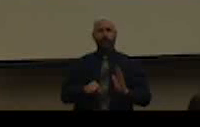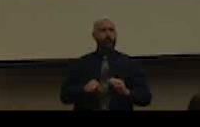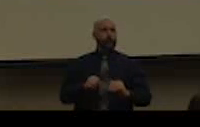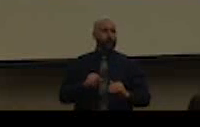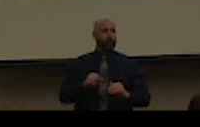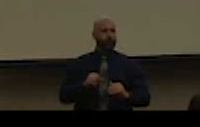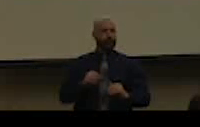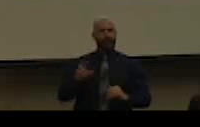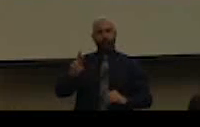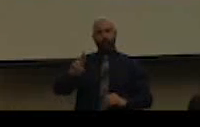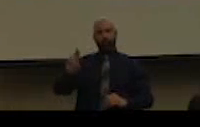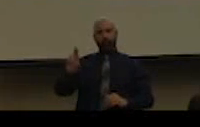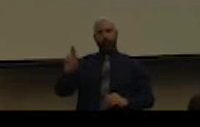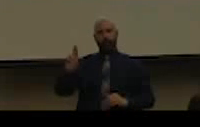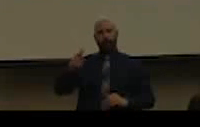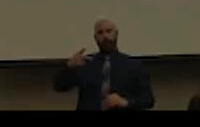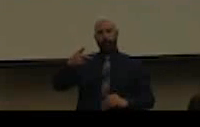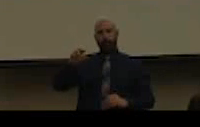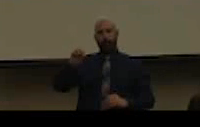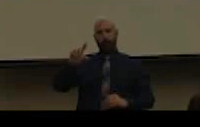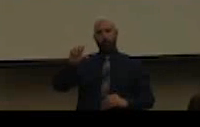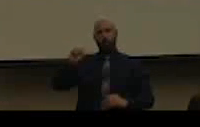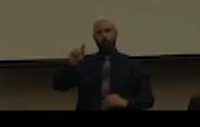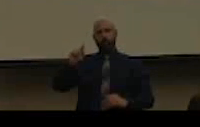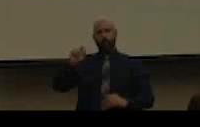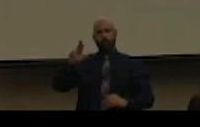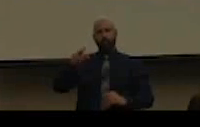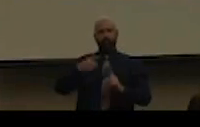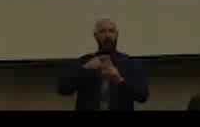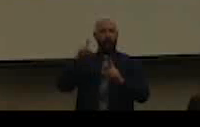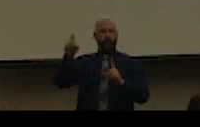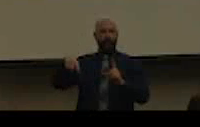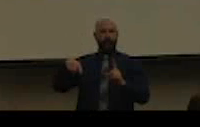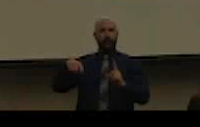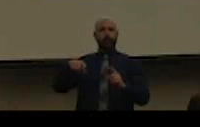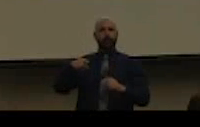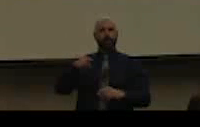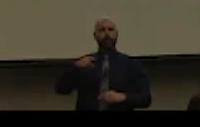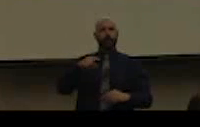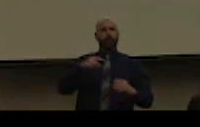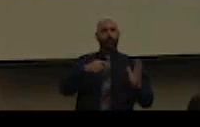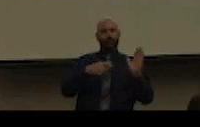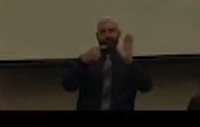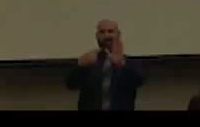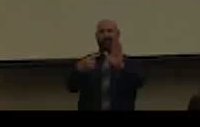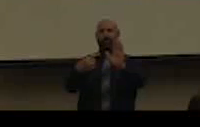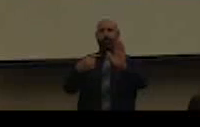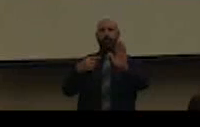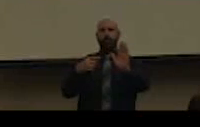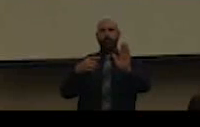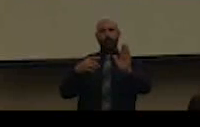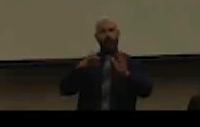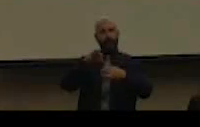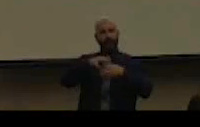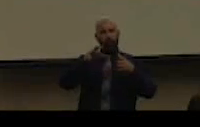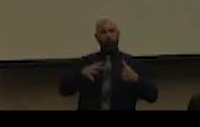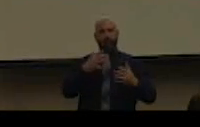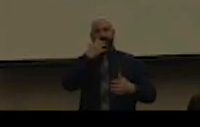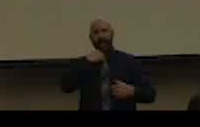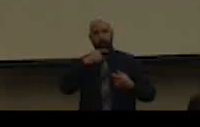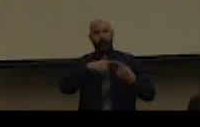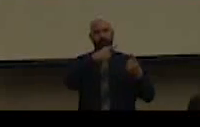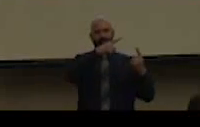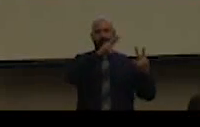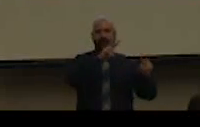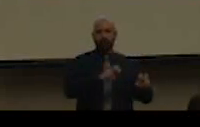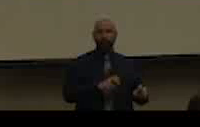pollster from Texas, that the voters care, likely voters very much care about this issue. So it's just really important